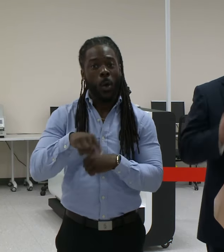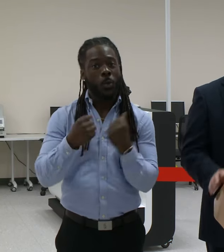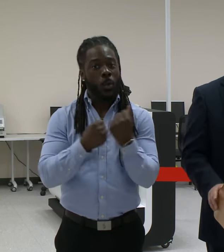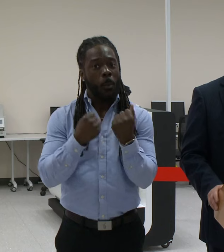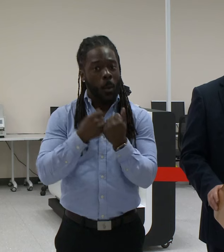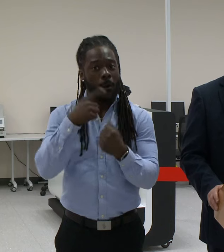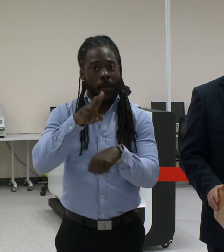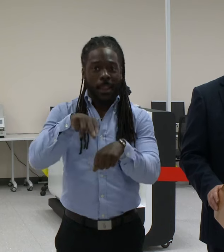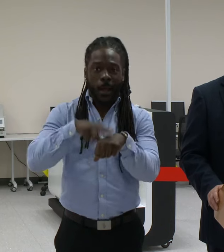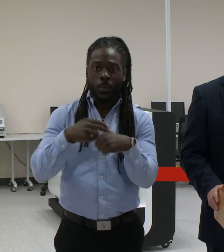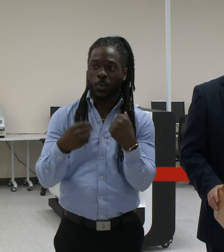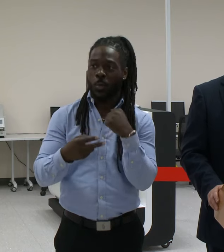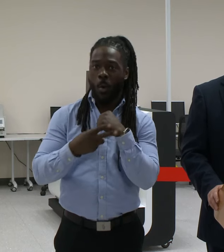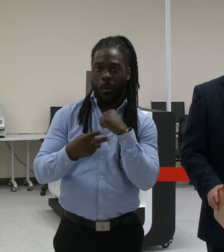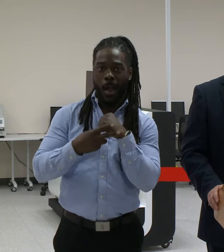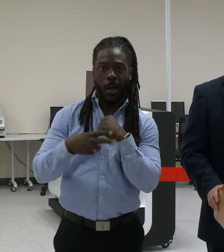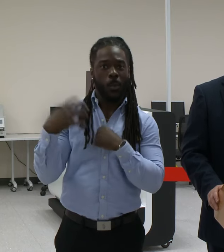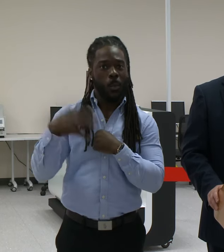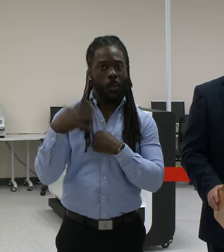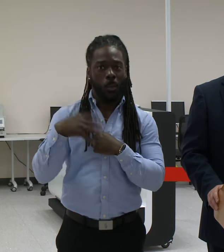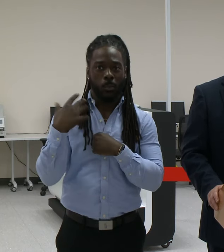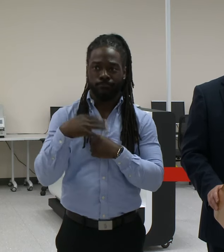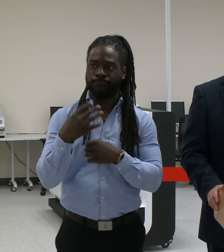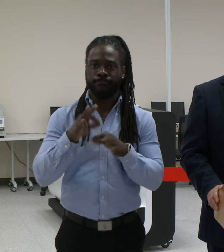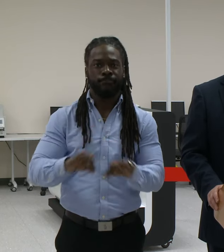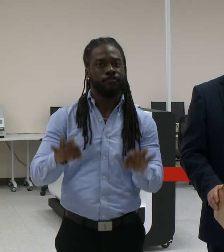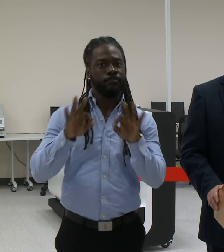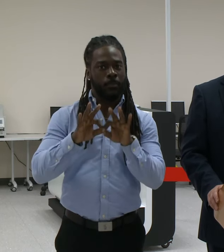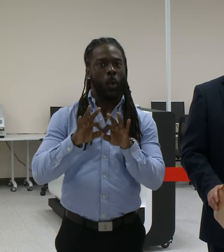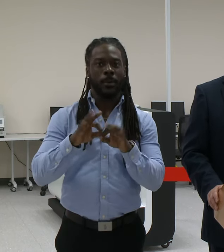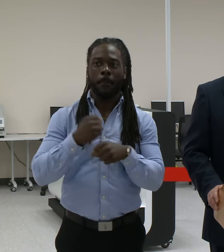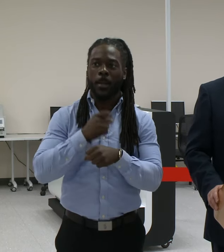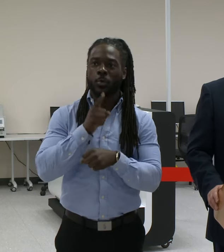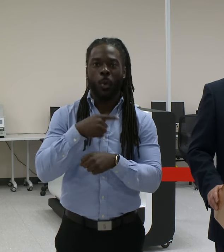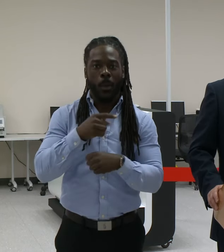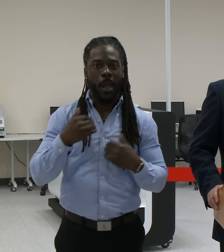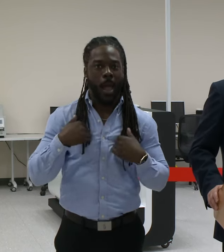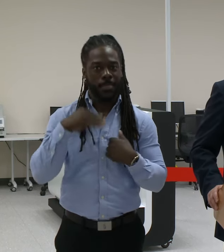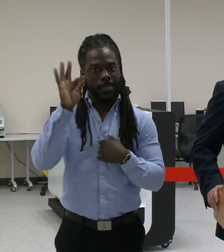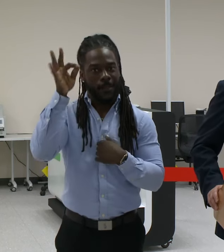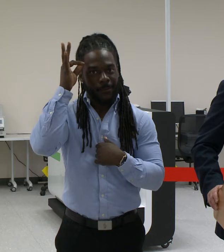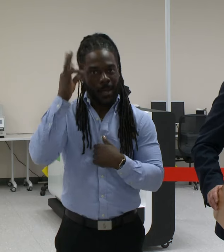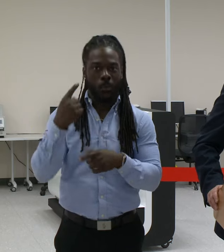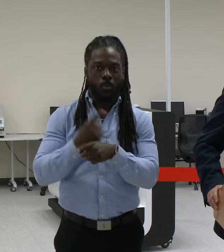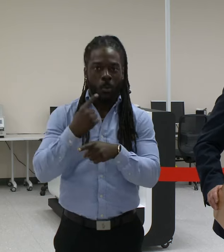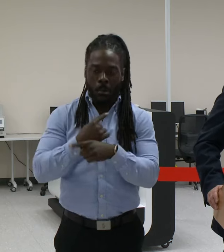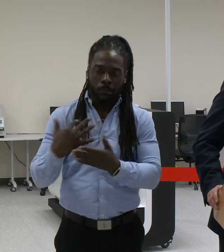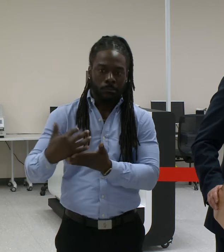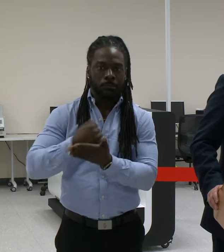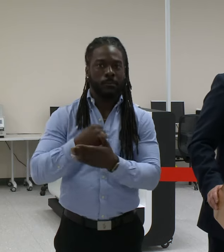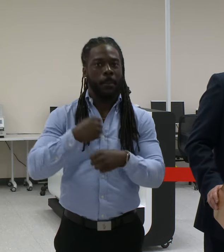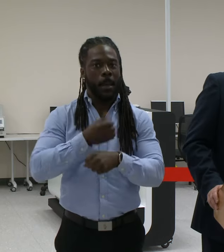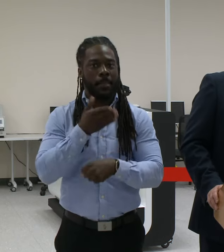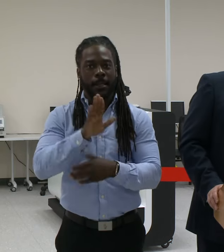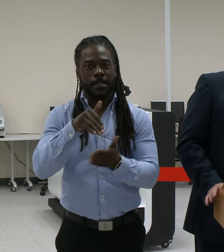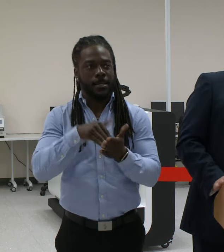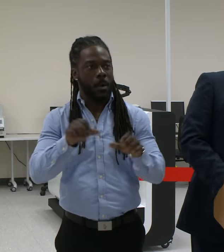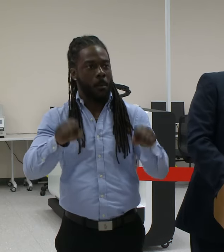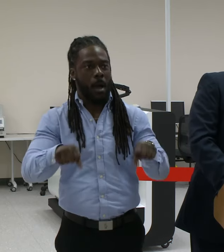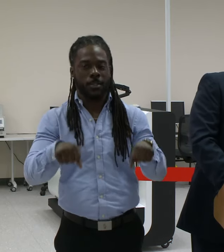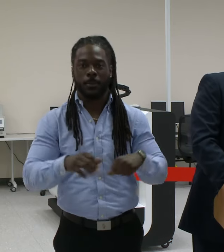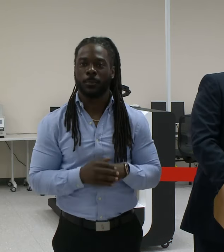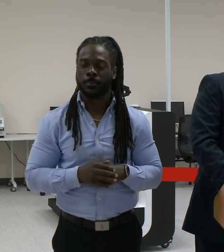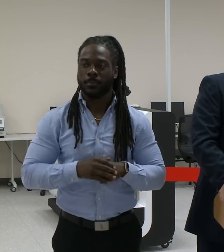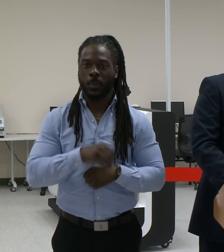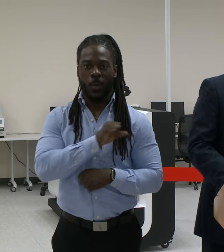National Archives was instrumental in securing the federal appropriations that made this center possible. So Senator